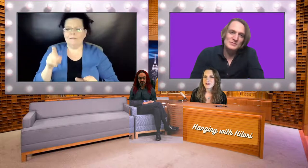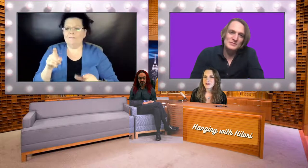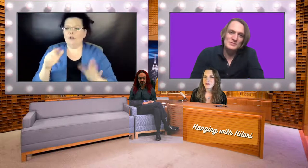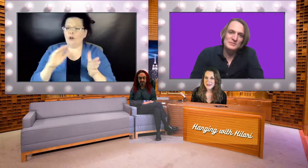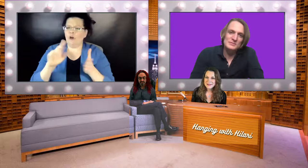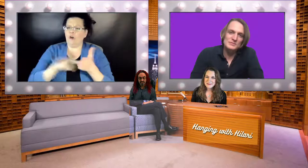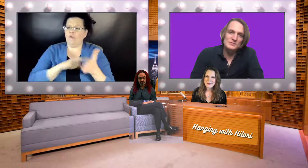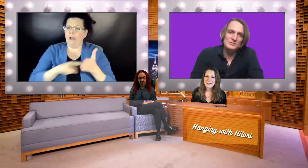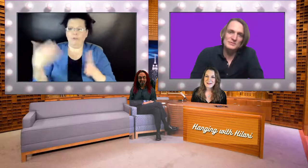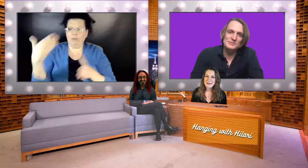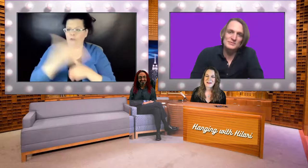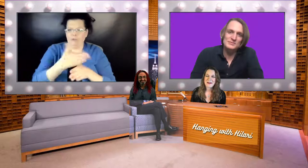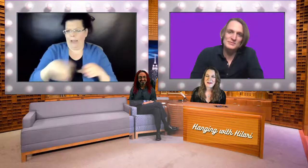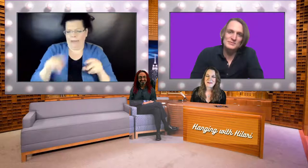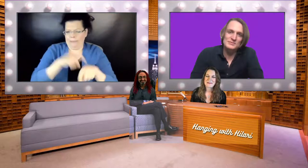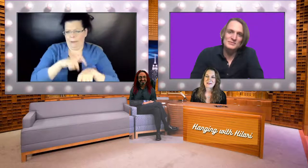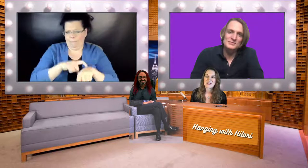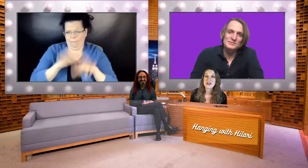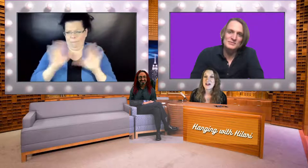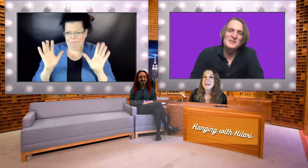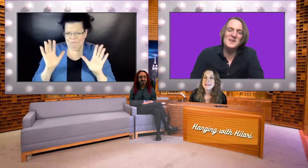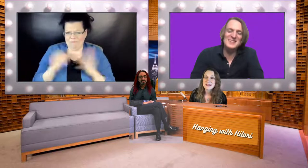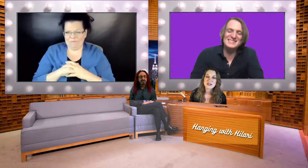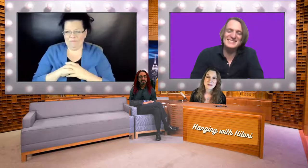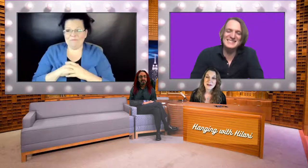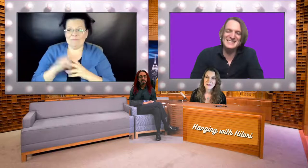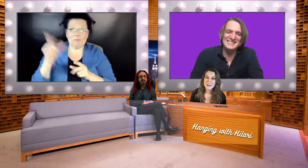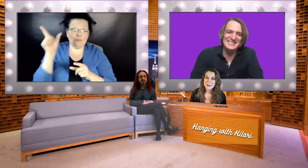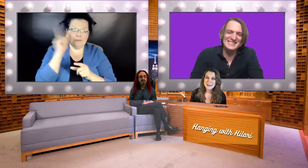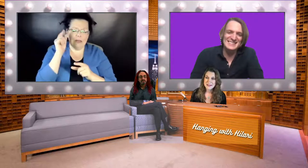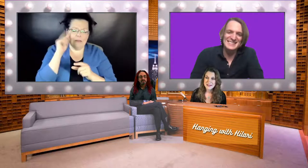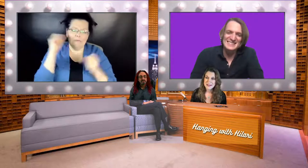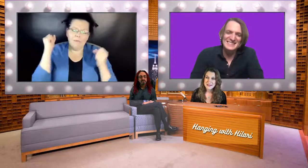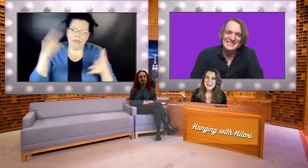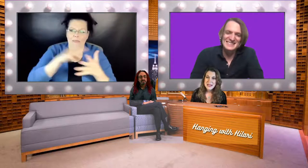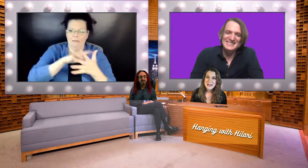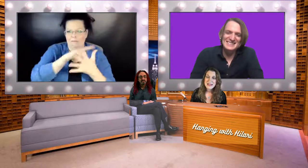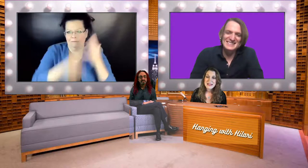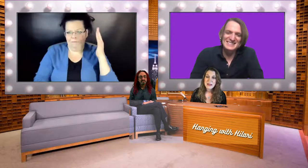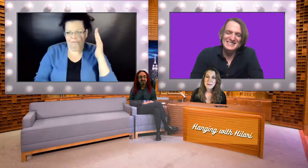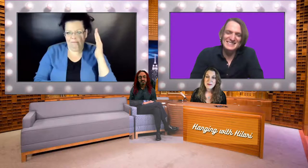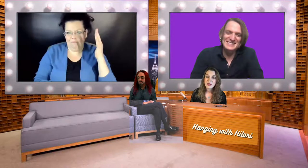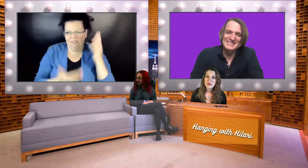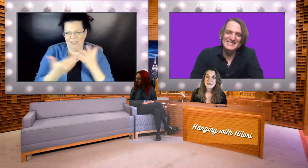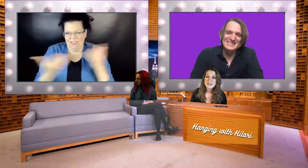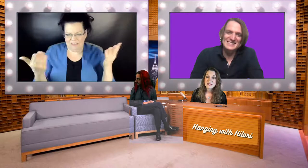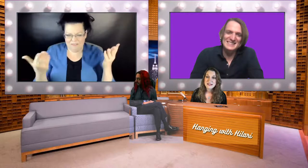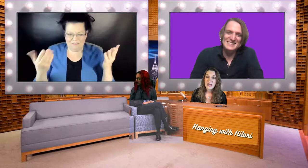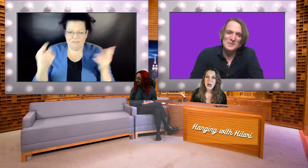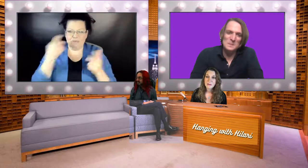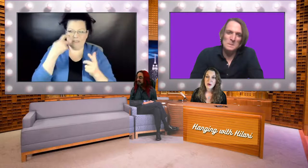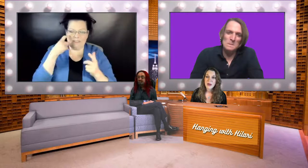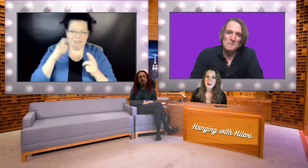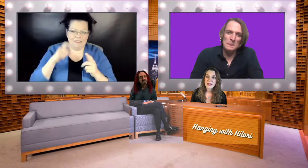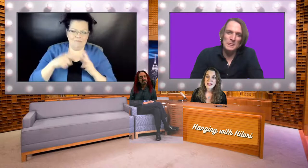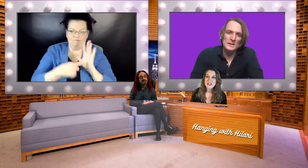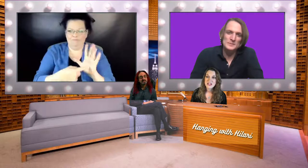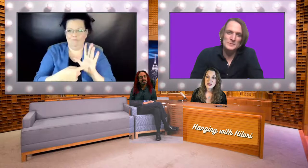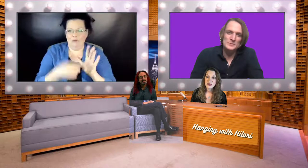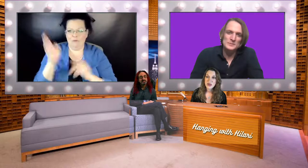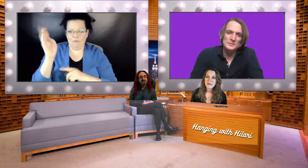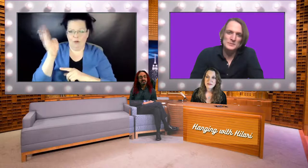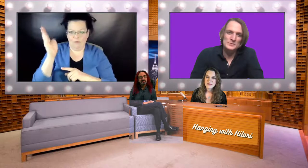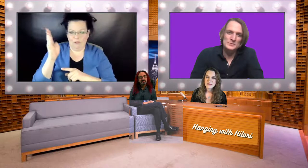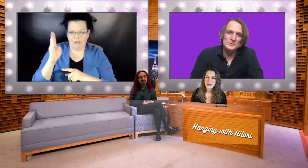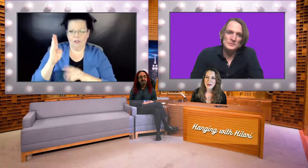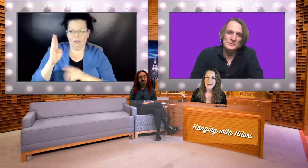me or interject, but John has done so many fabulous things. He appeared recently on Broadway in